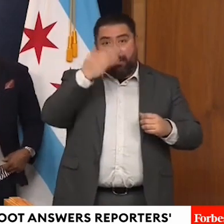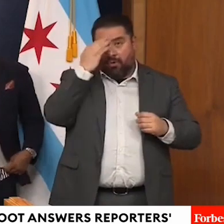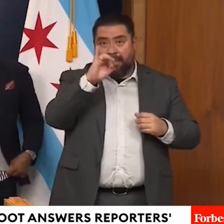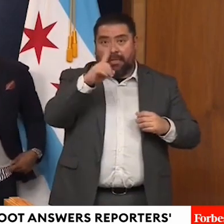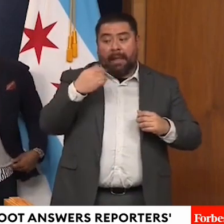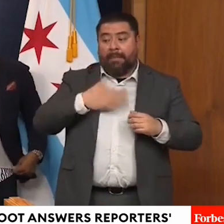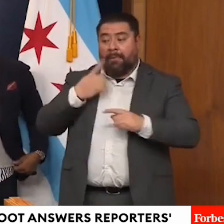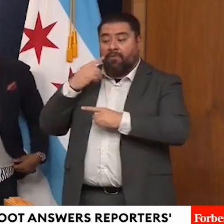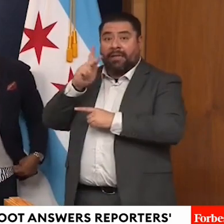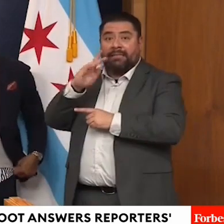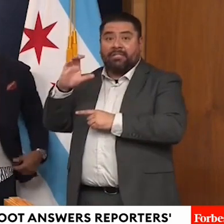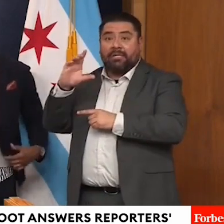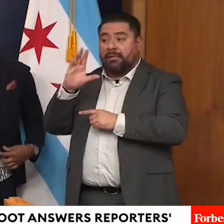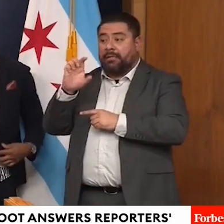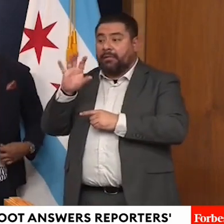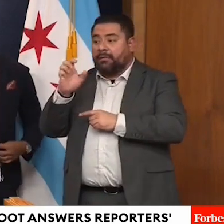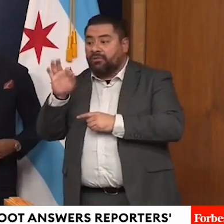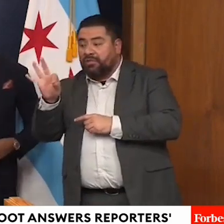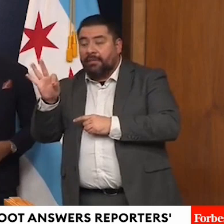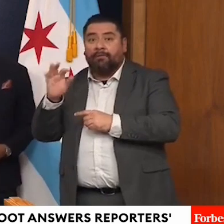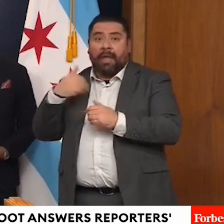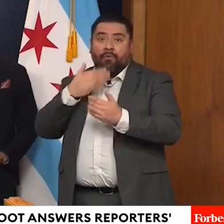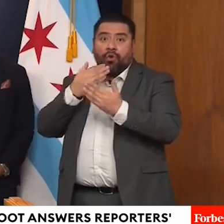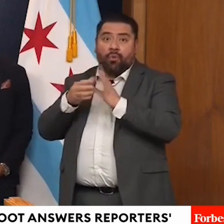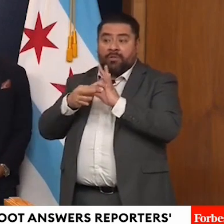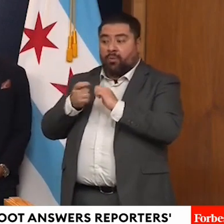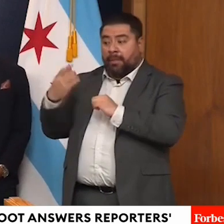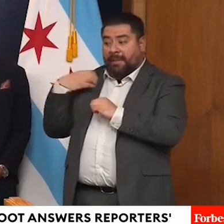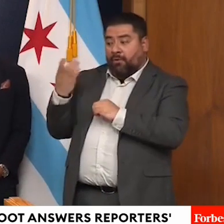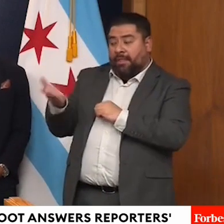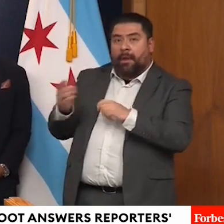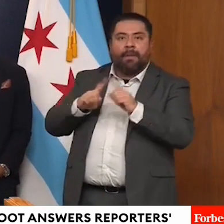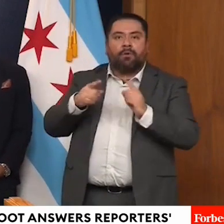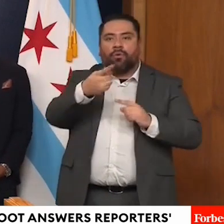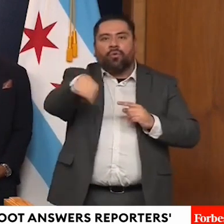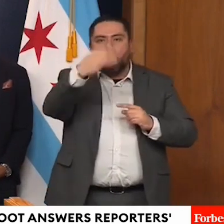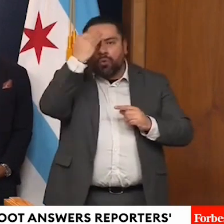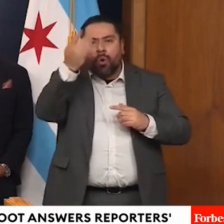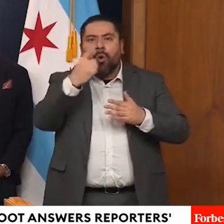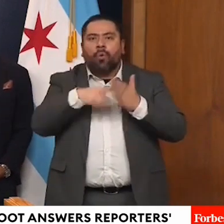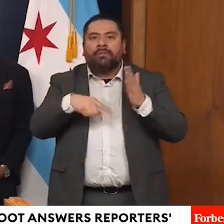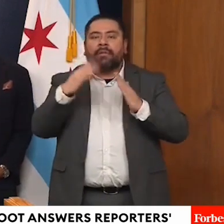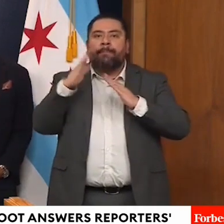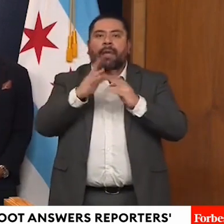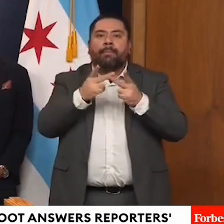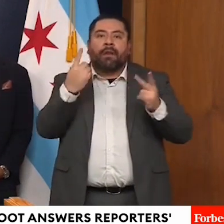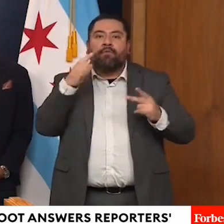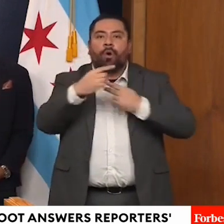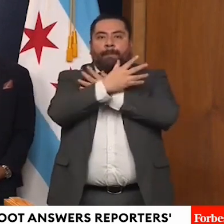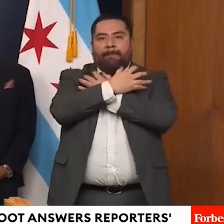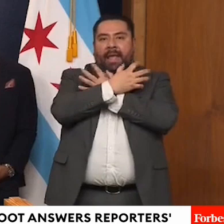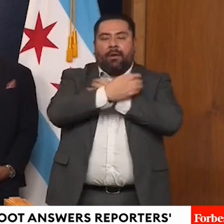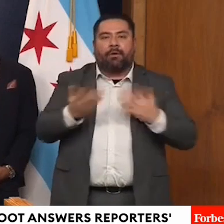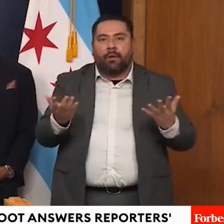Kansas City Chiefs and have a good relationship with the mayor there. But look, you know this. What is the main product for the Bears? That